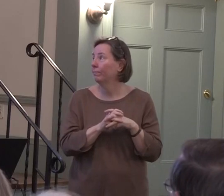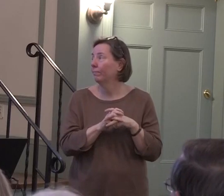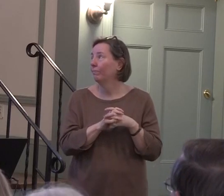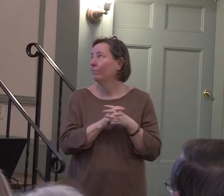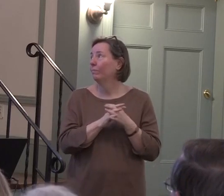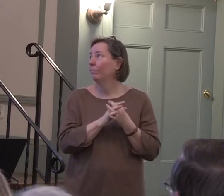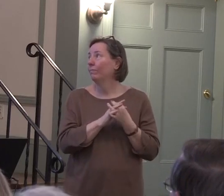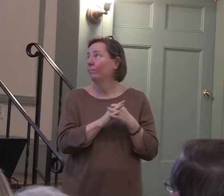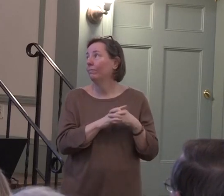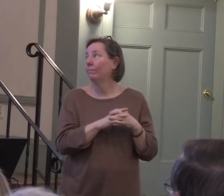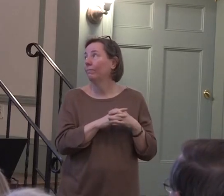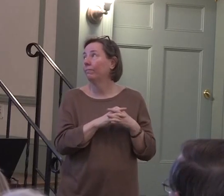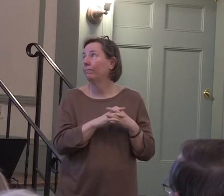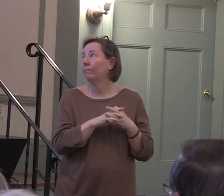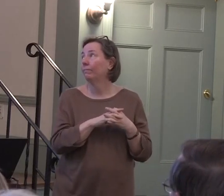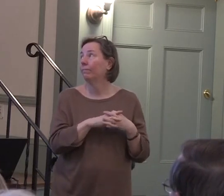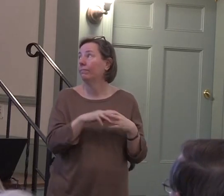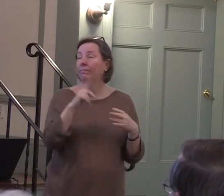that. Okay.